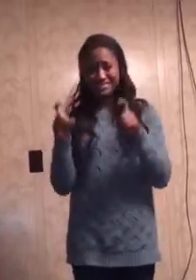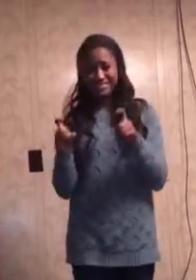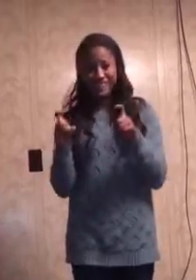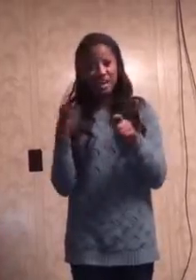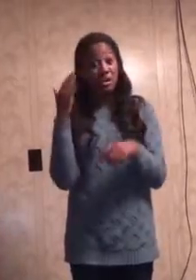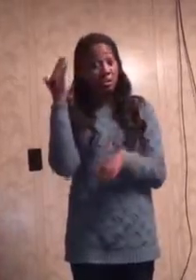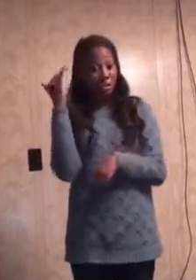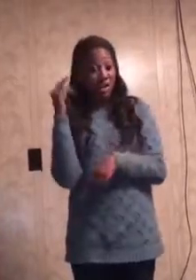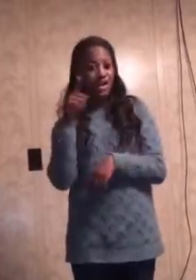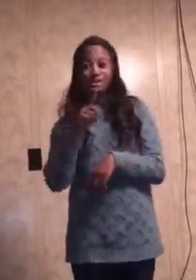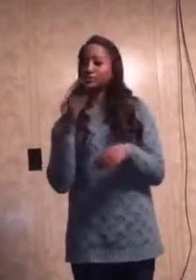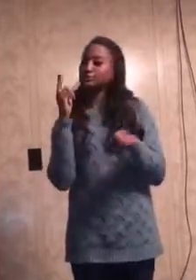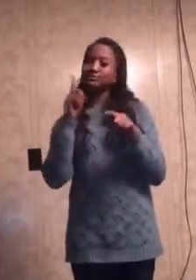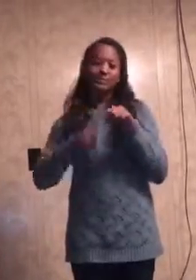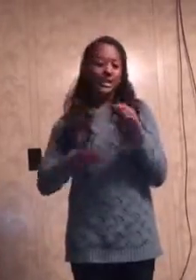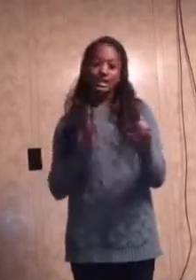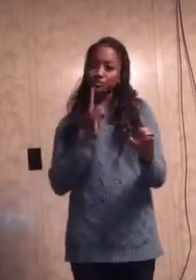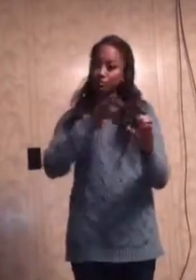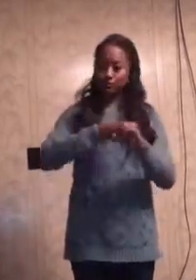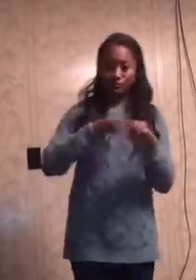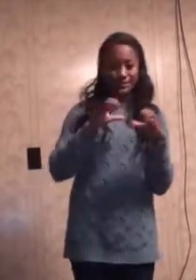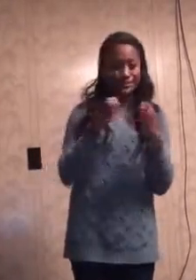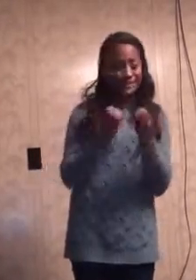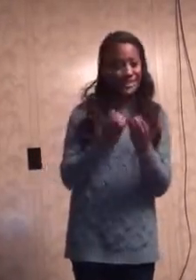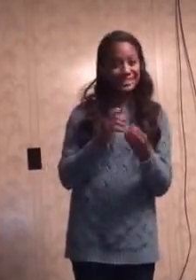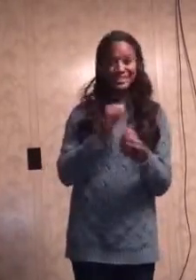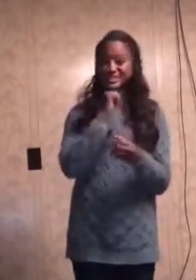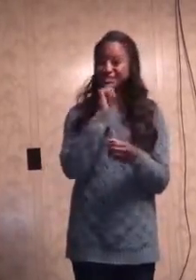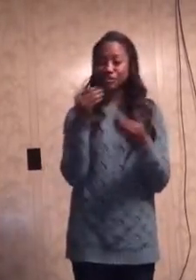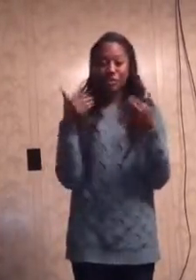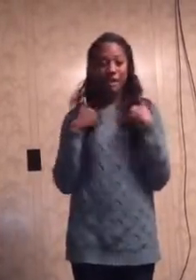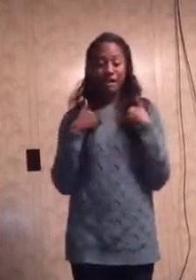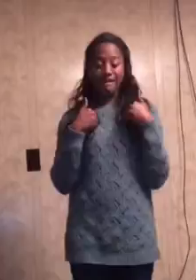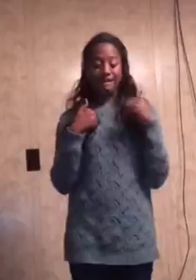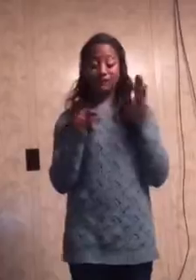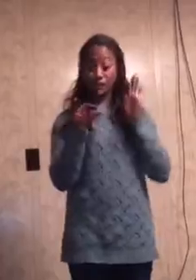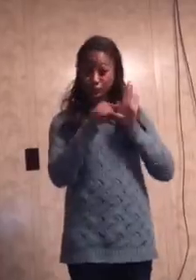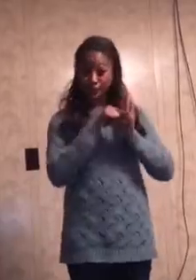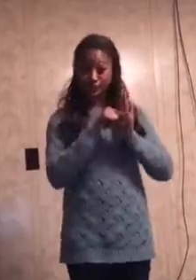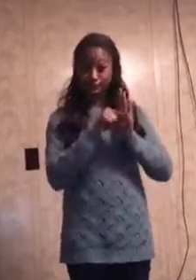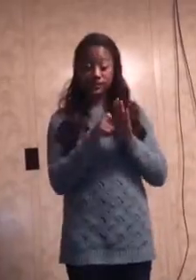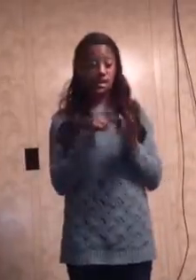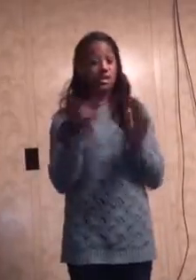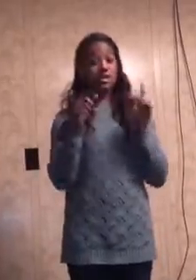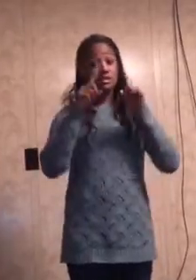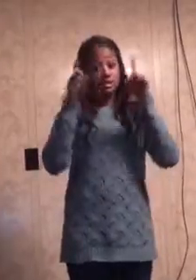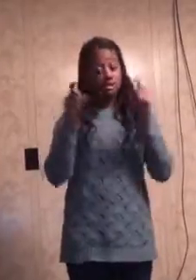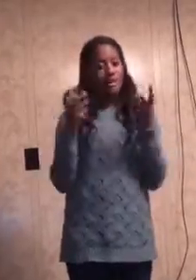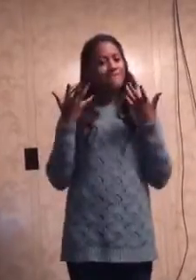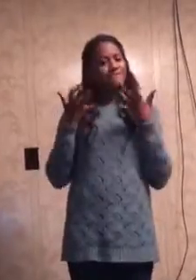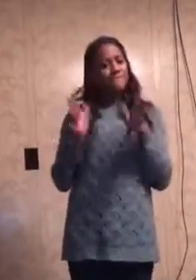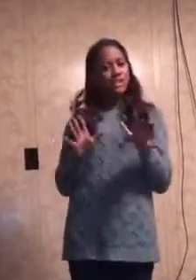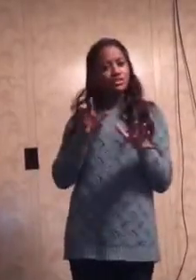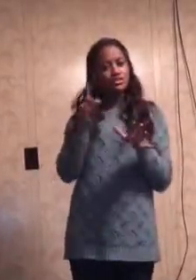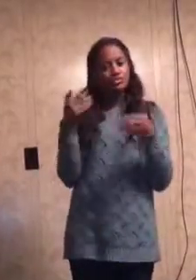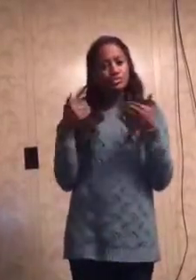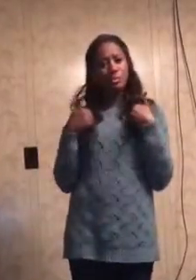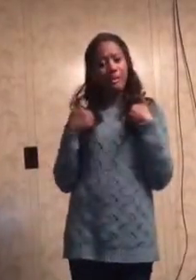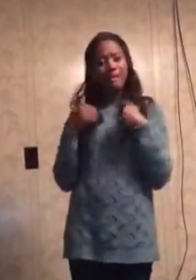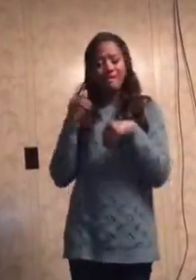score. Once you've taken the tests, you will then see an academic advisor. Now, an academic advisor is going to assist you in choosing